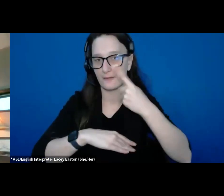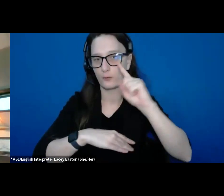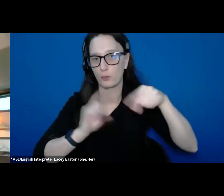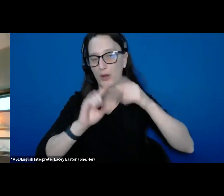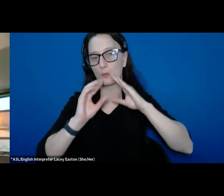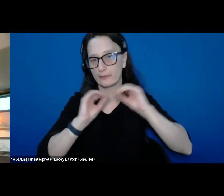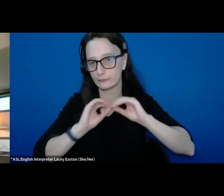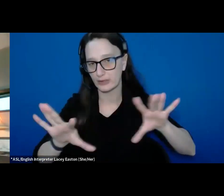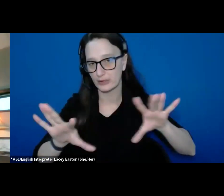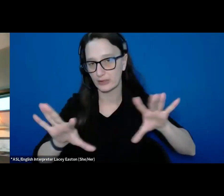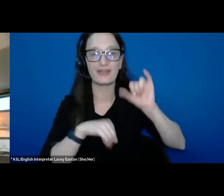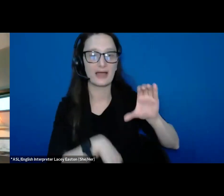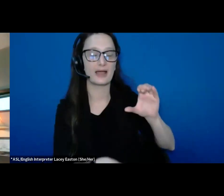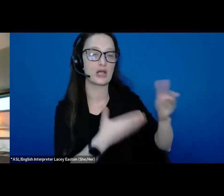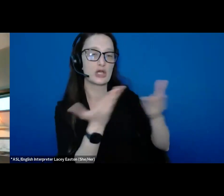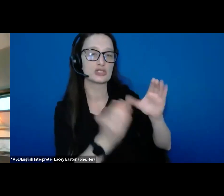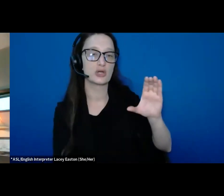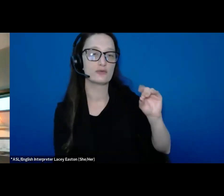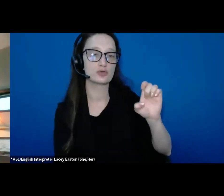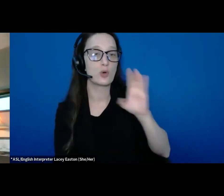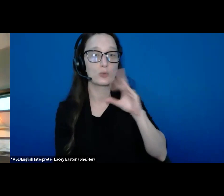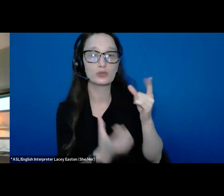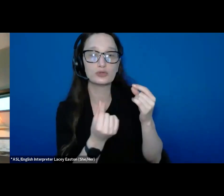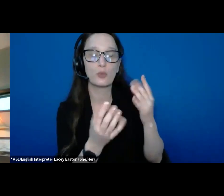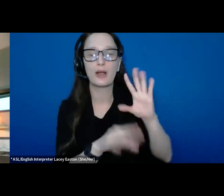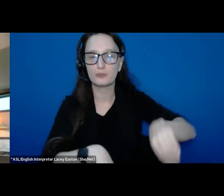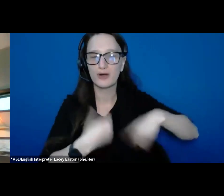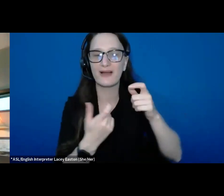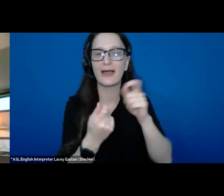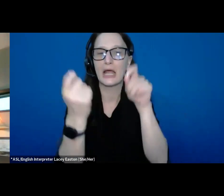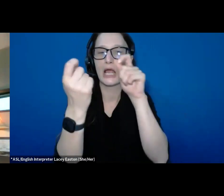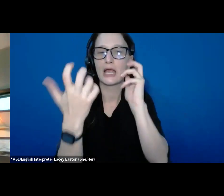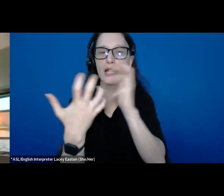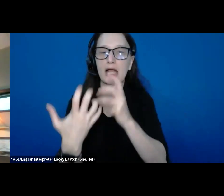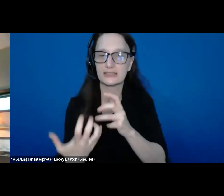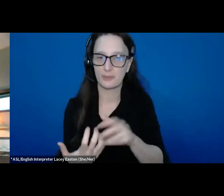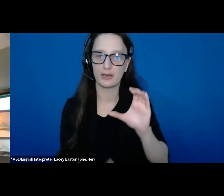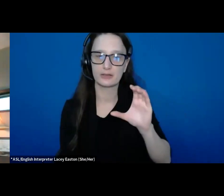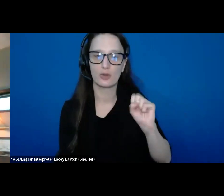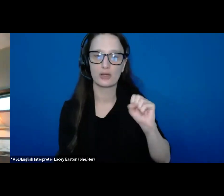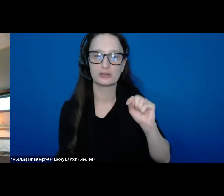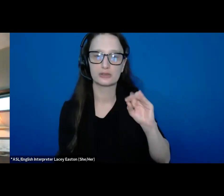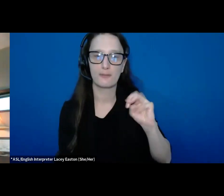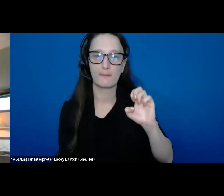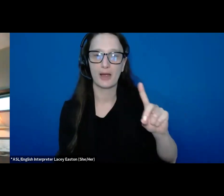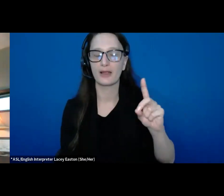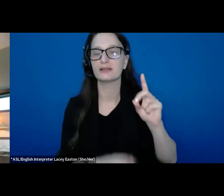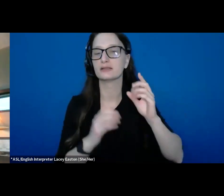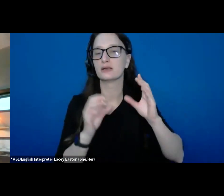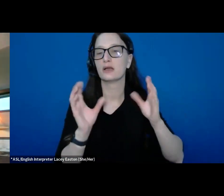code that is going to be providing the customized employment services to clients. It will also be